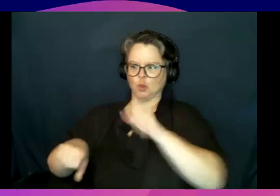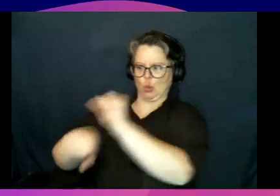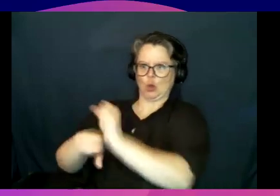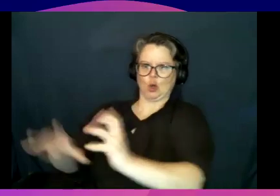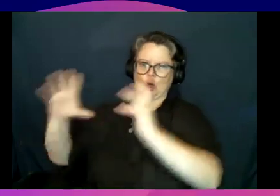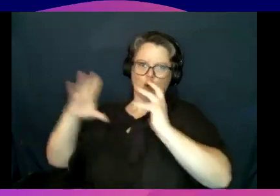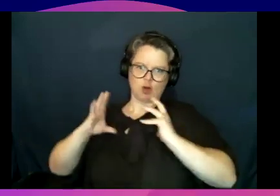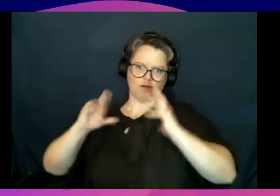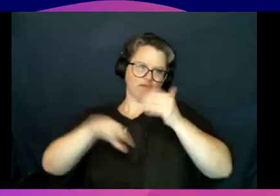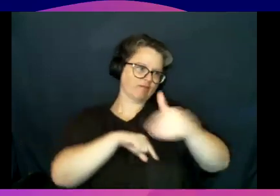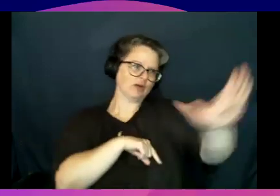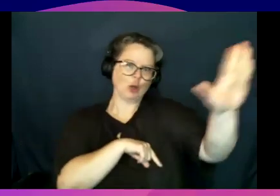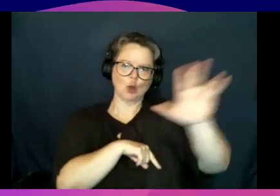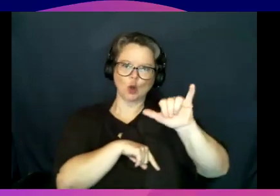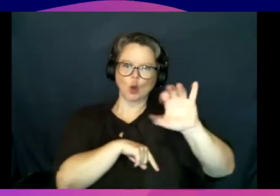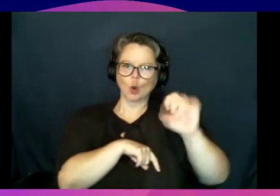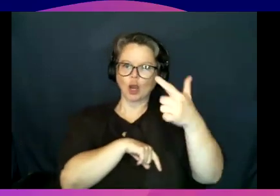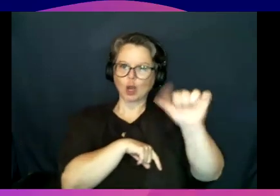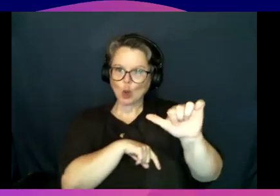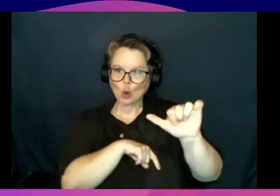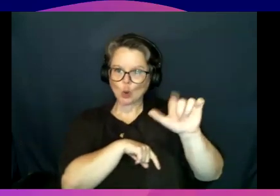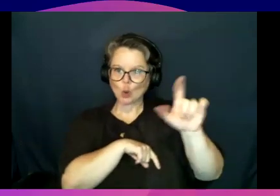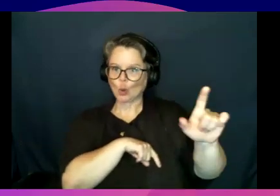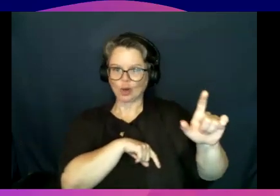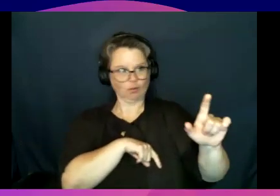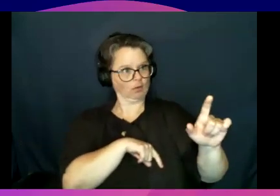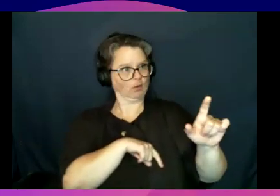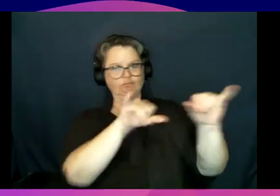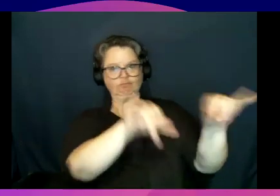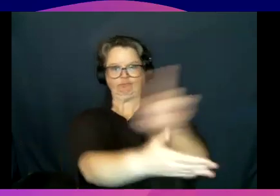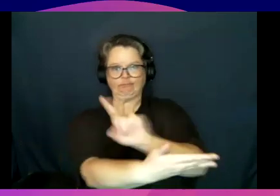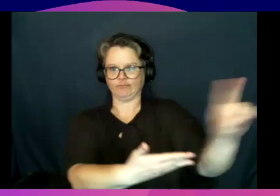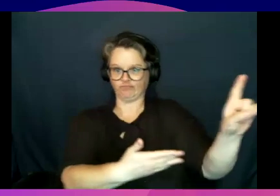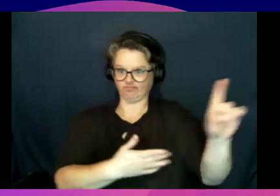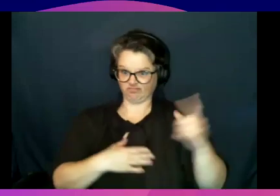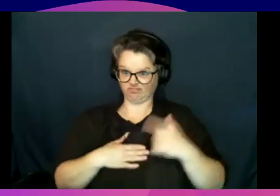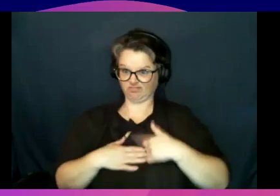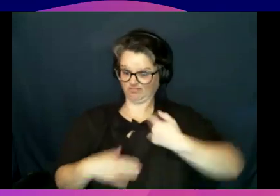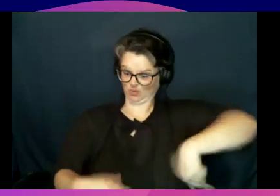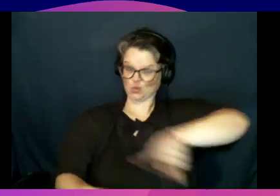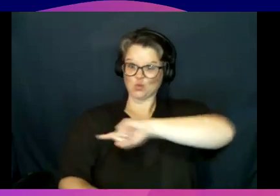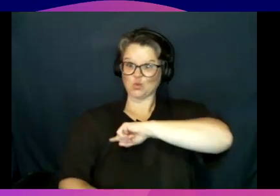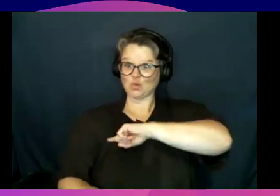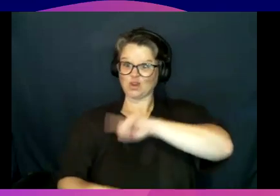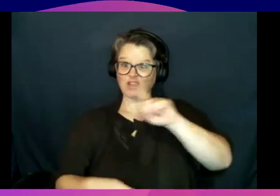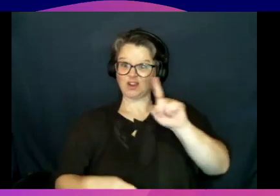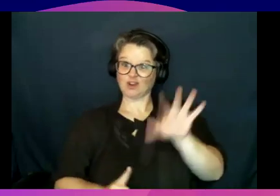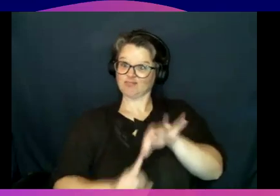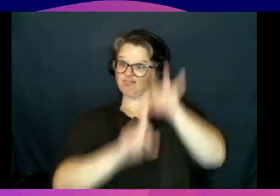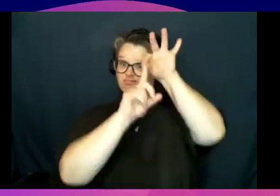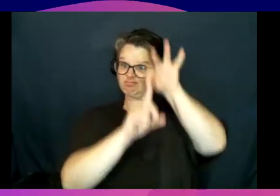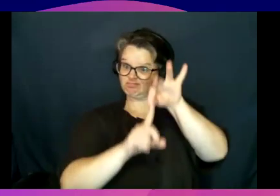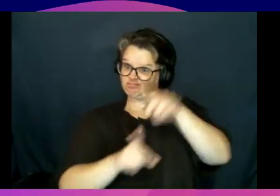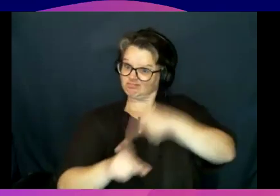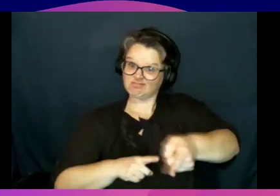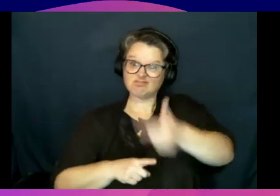need to take a vacation. It's an issue that's happening all over the place. So we need to look for the systemic nature